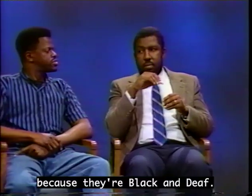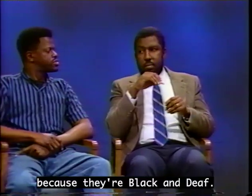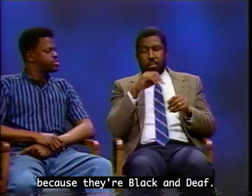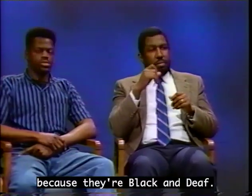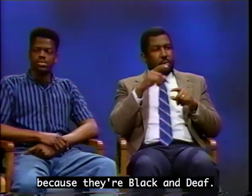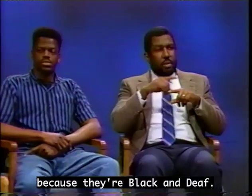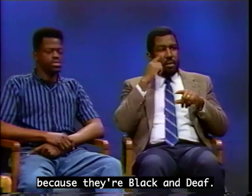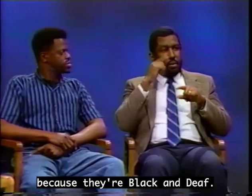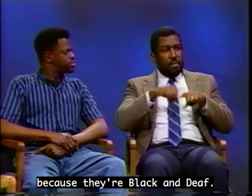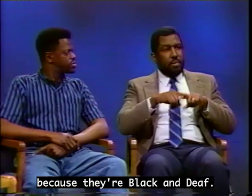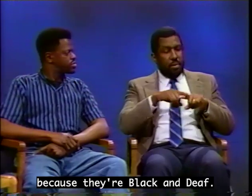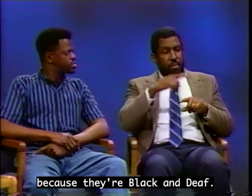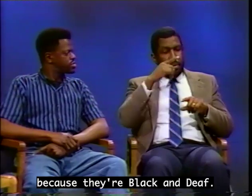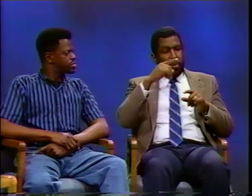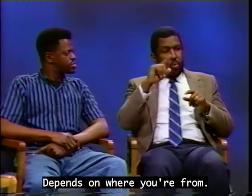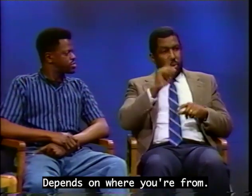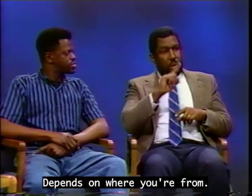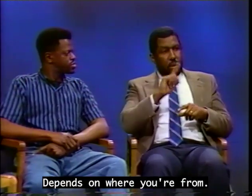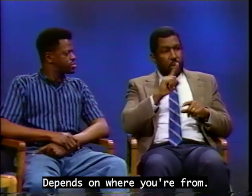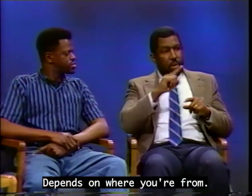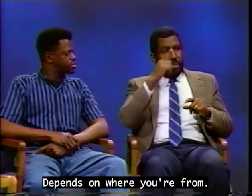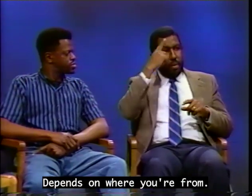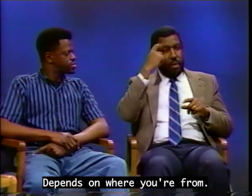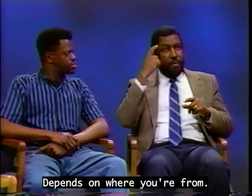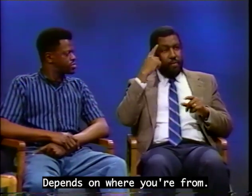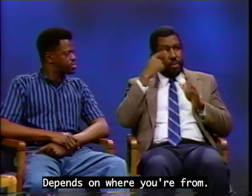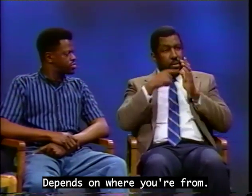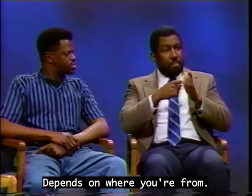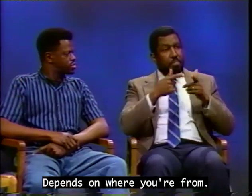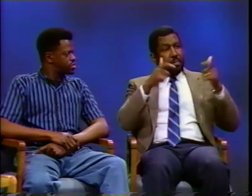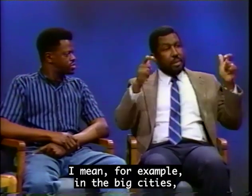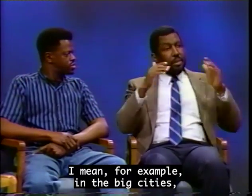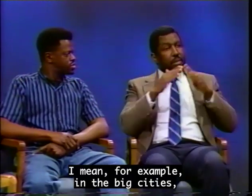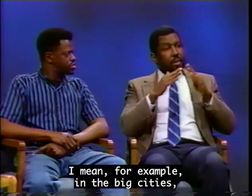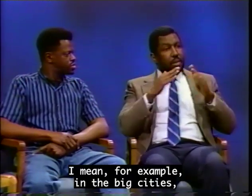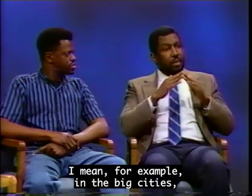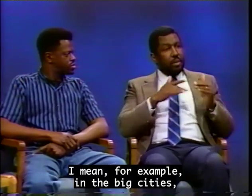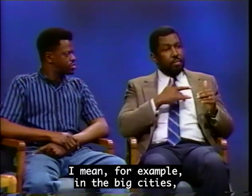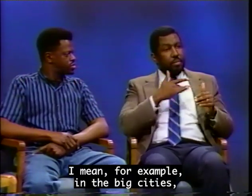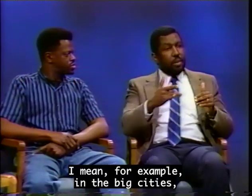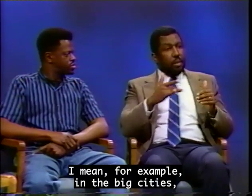deaf. It depends on where you're from. I mean, for example, in the big cities,